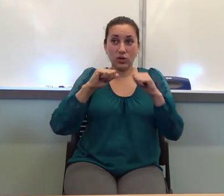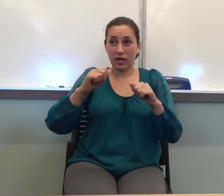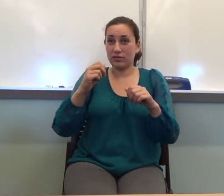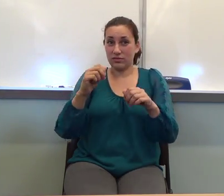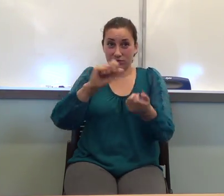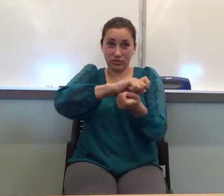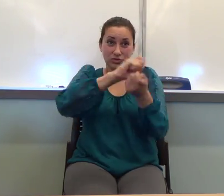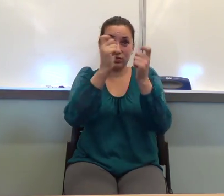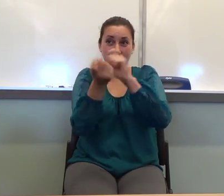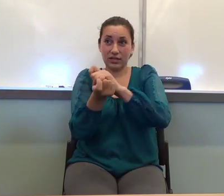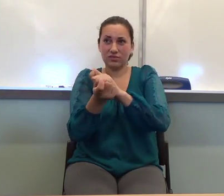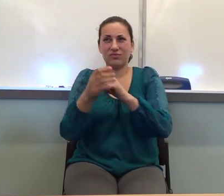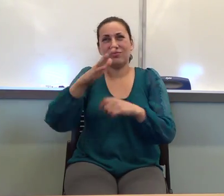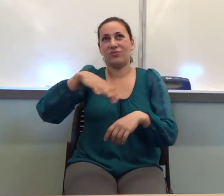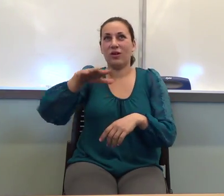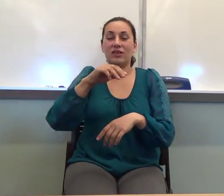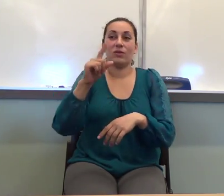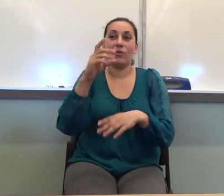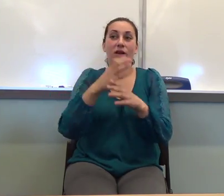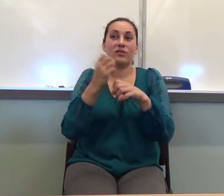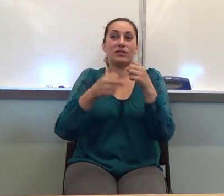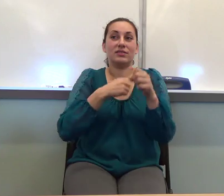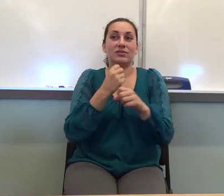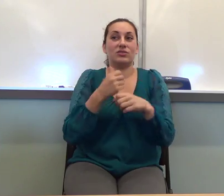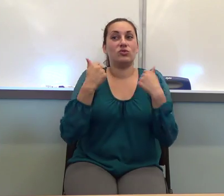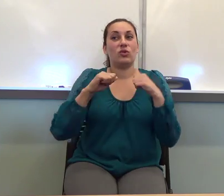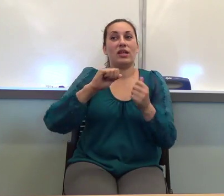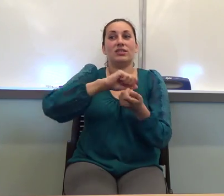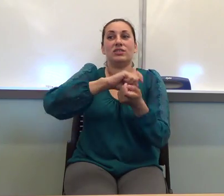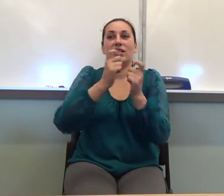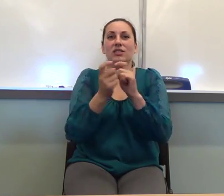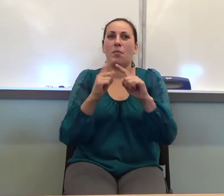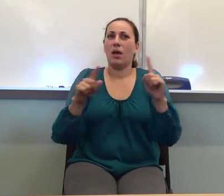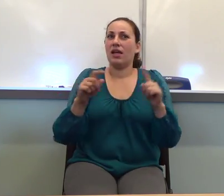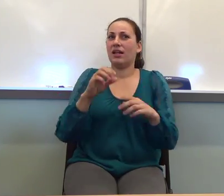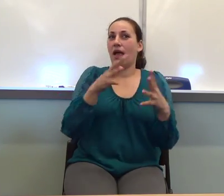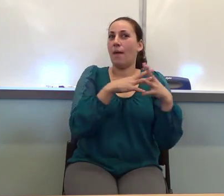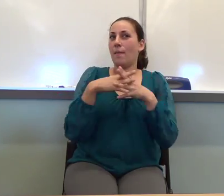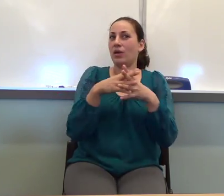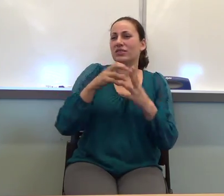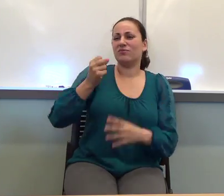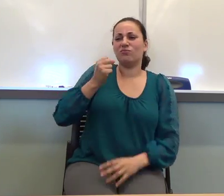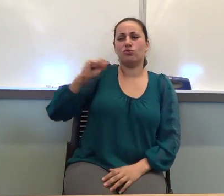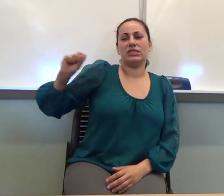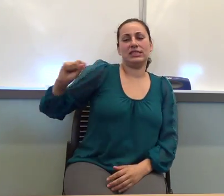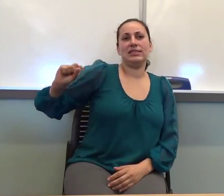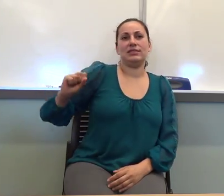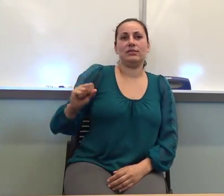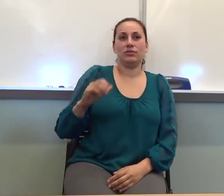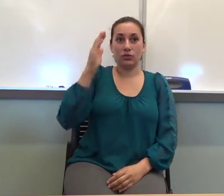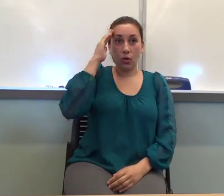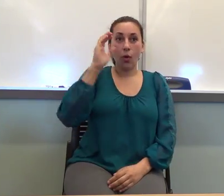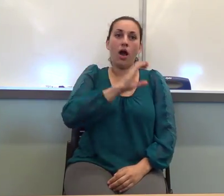for at least a century. There's a little bit of resistance in you know where. Congress.